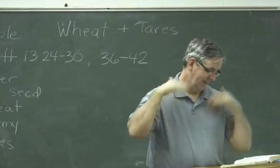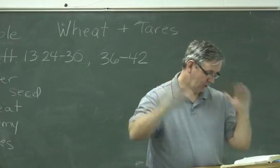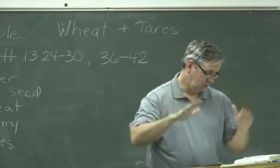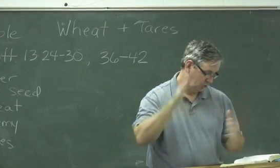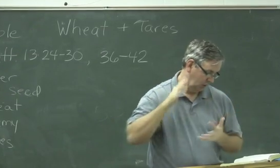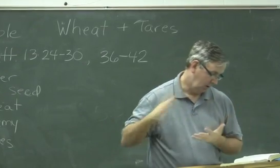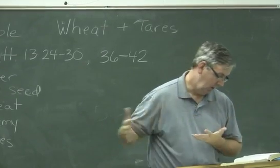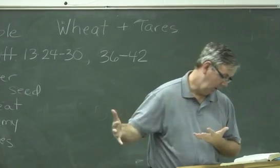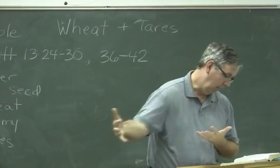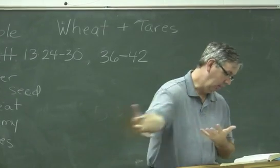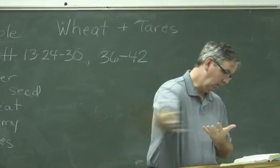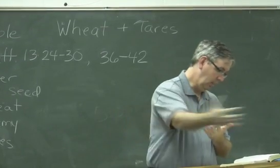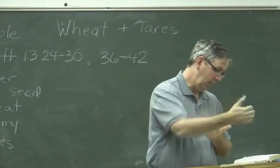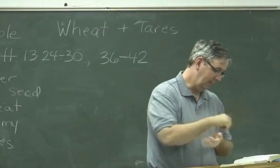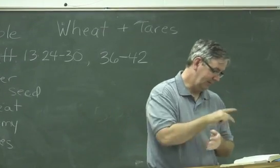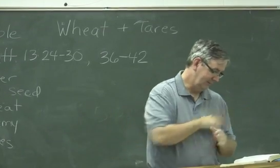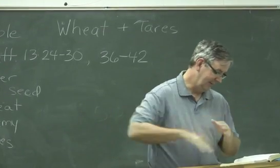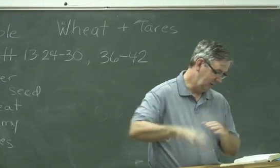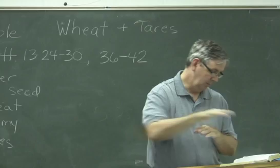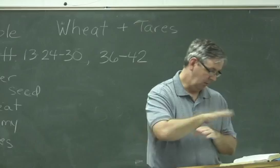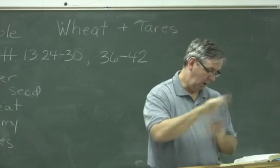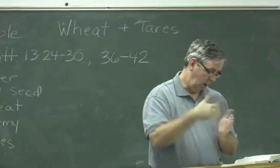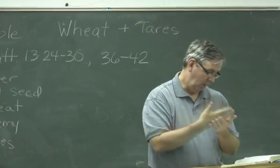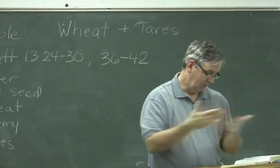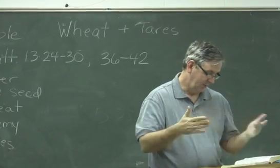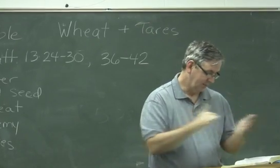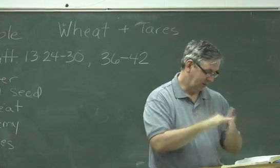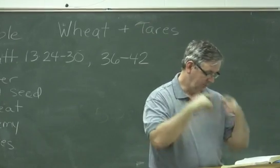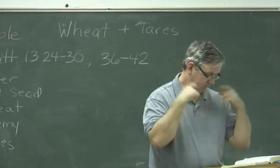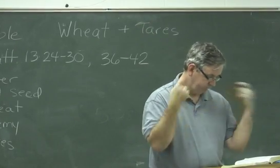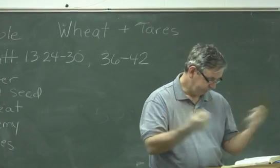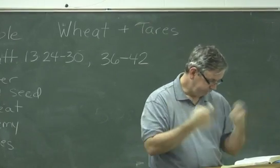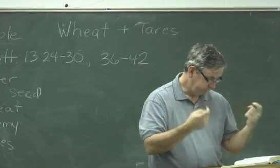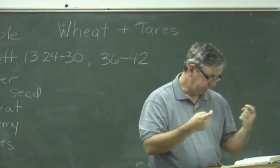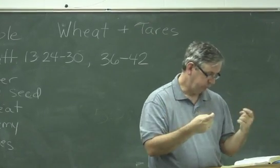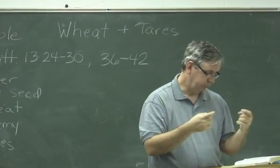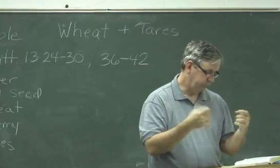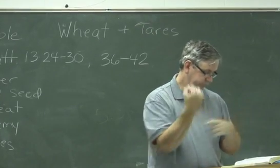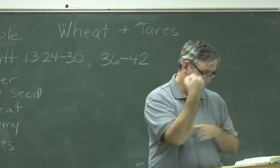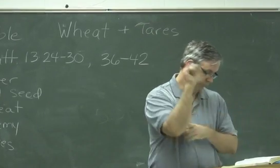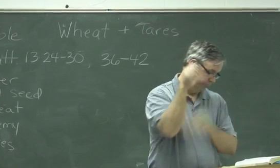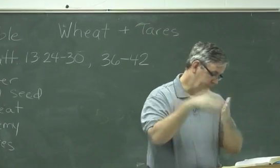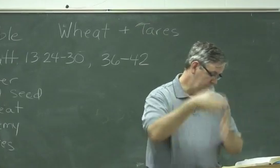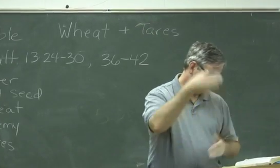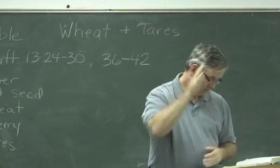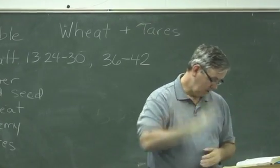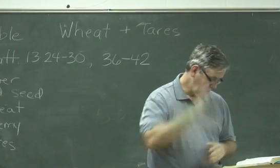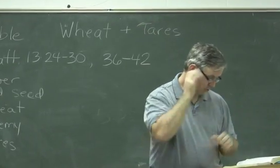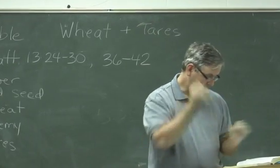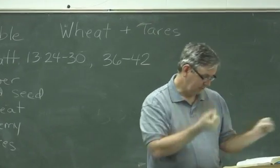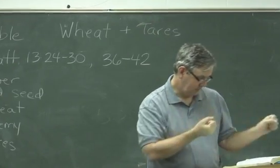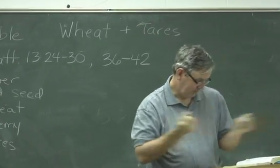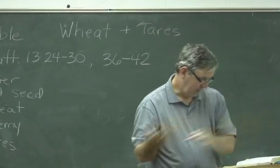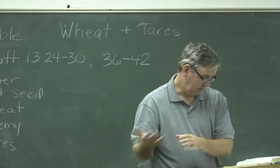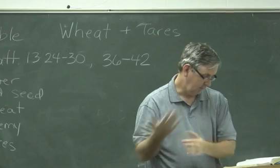Man shall send forth his angels, and they shall gather out from his kingdom all things that offend, and them which do iniquity. And shall